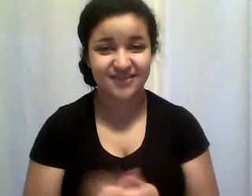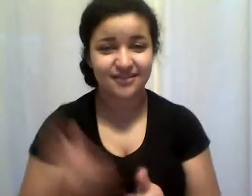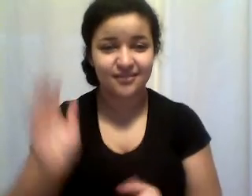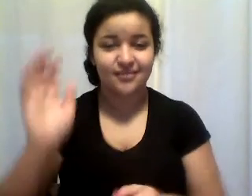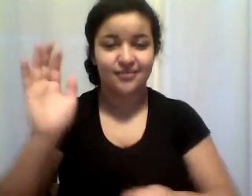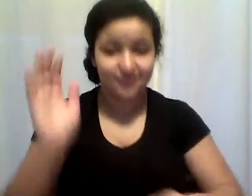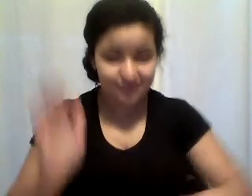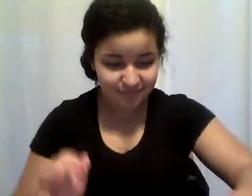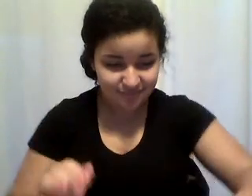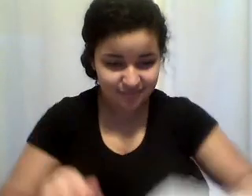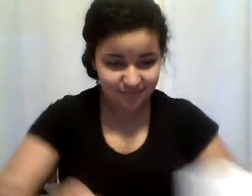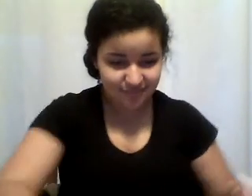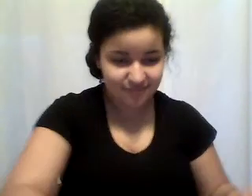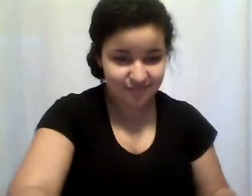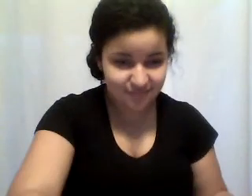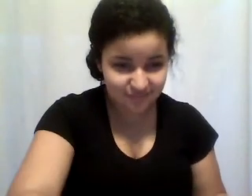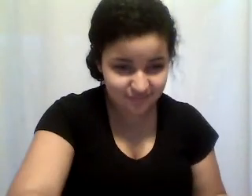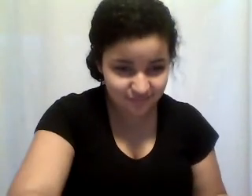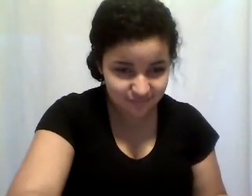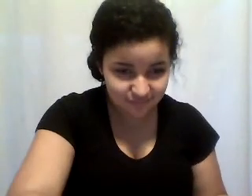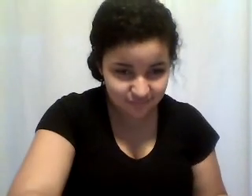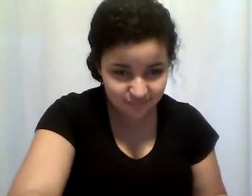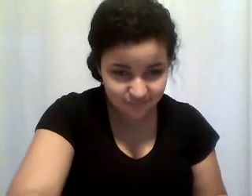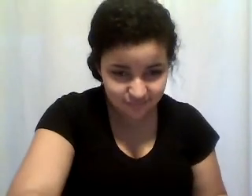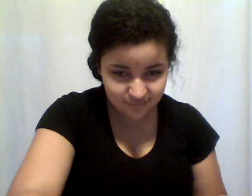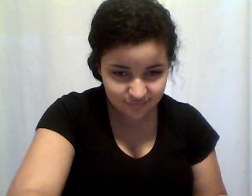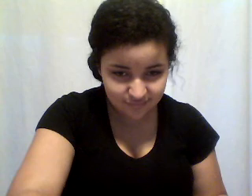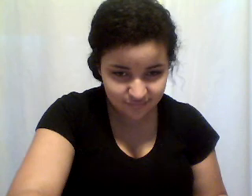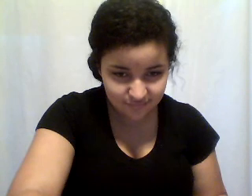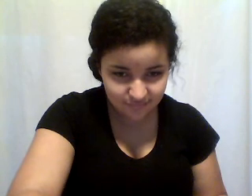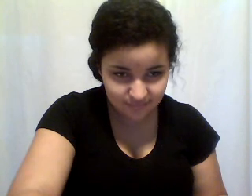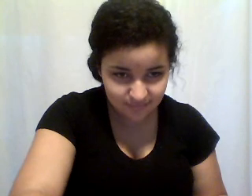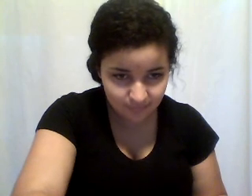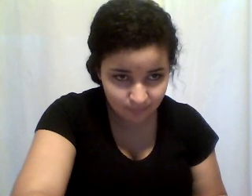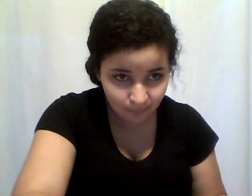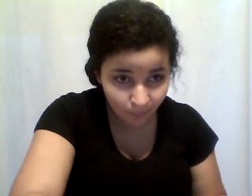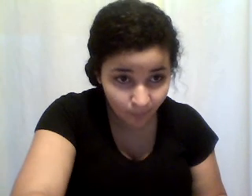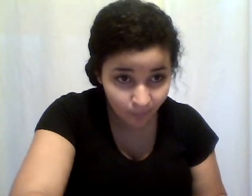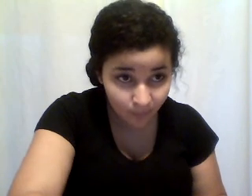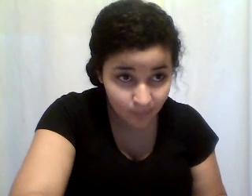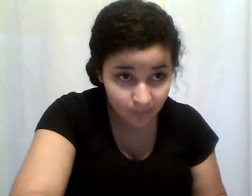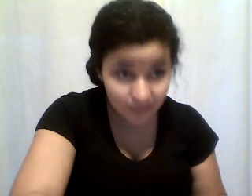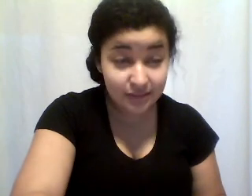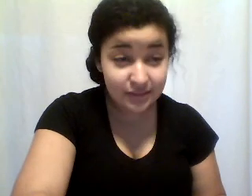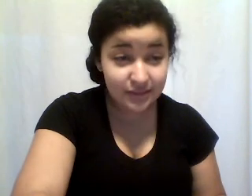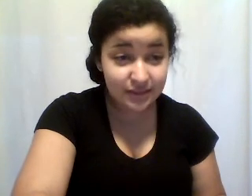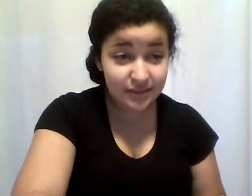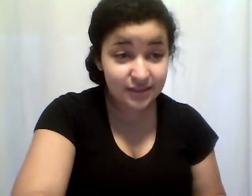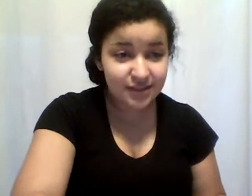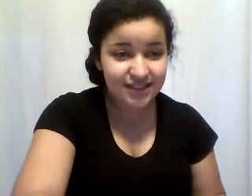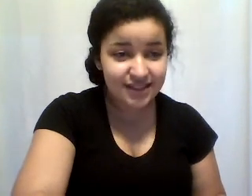call love Crazy little thing That long ride will be a hydrogen boost of love, no very good come on, about I've